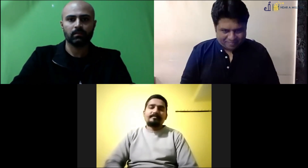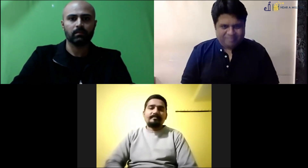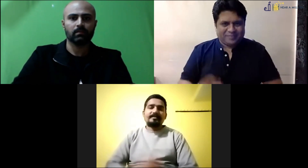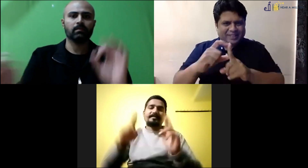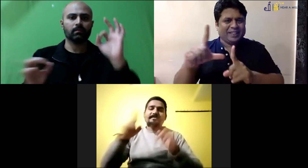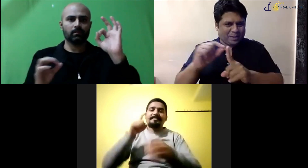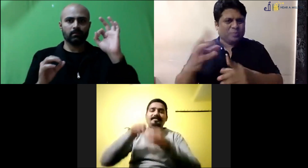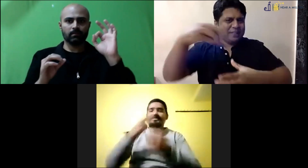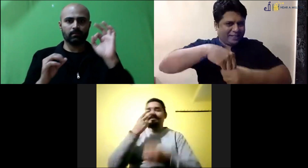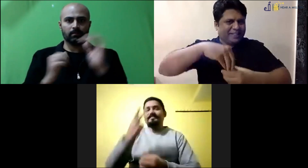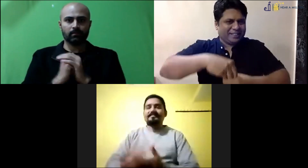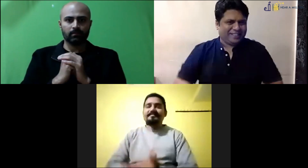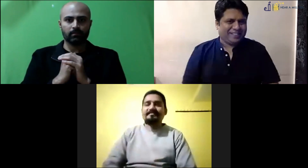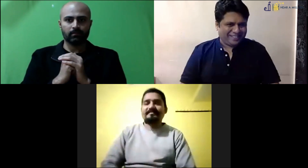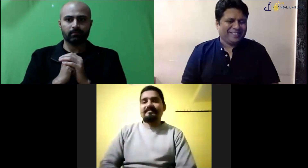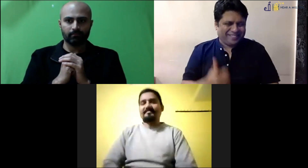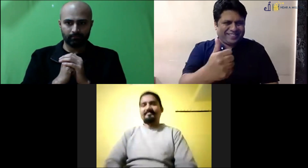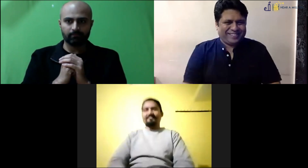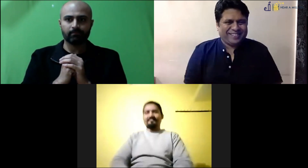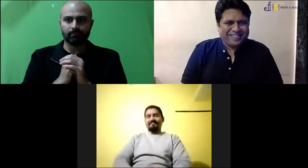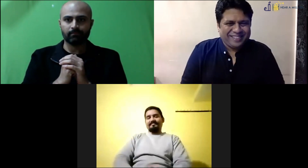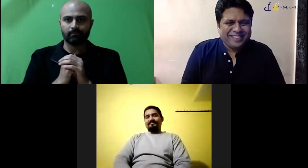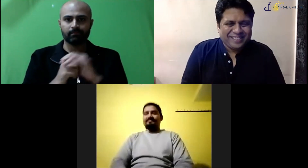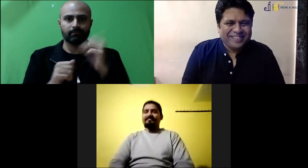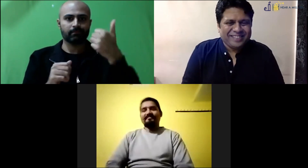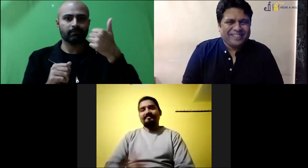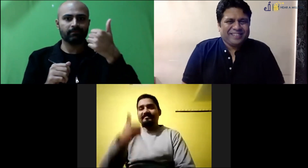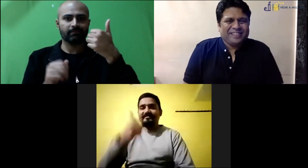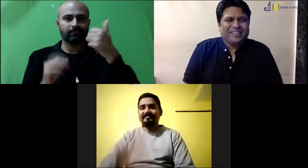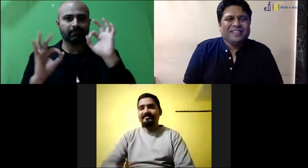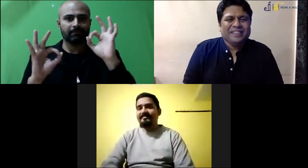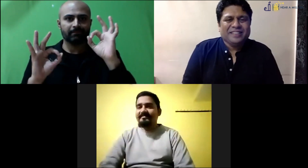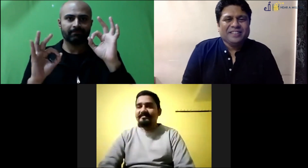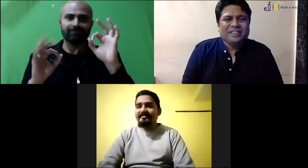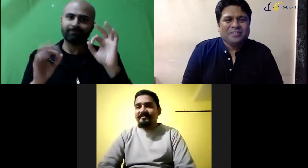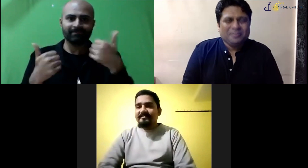they collaborate and work together. So these are areas where we can support you in.